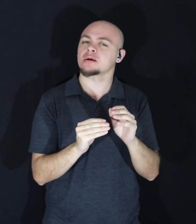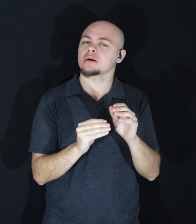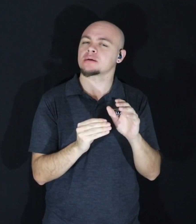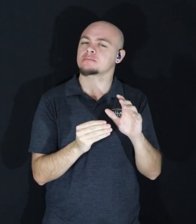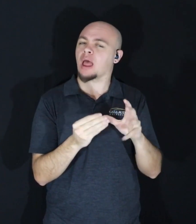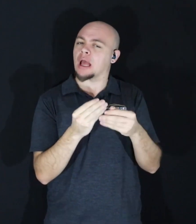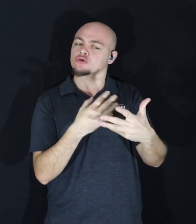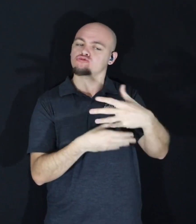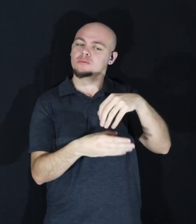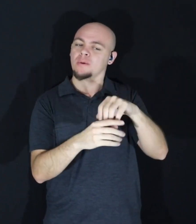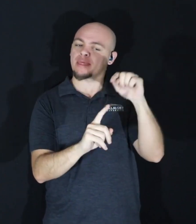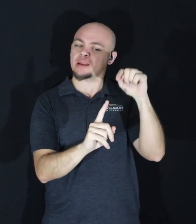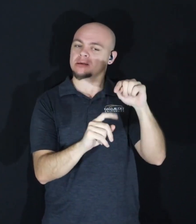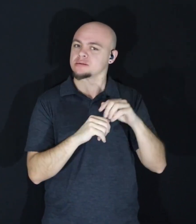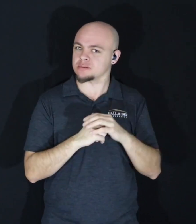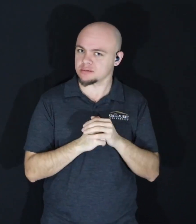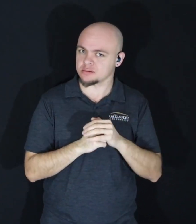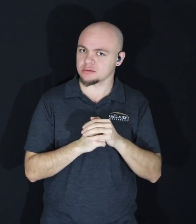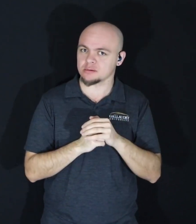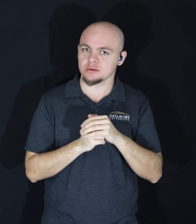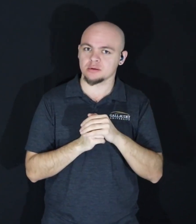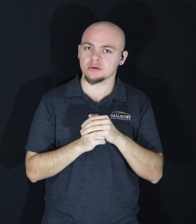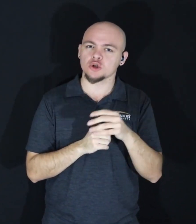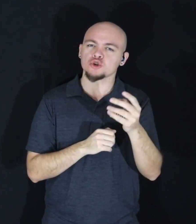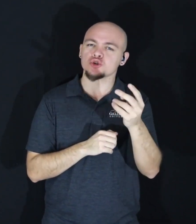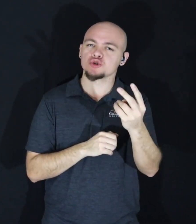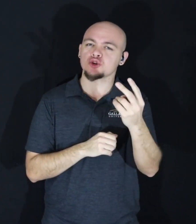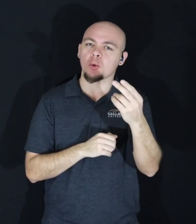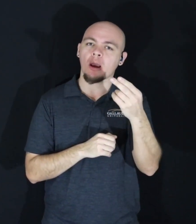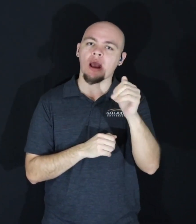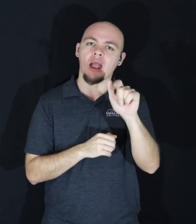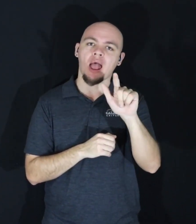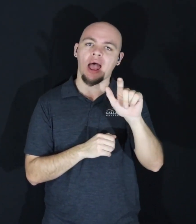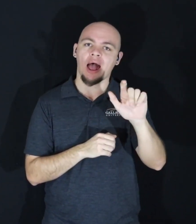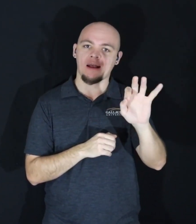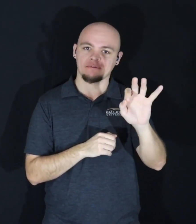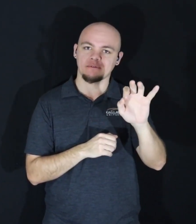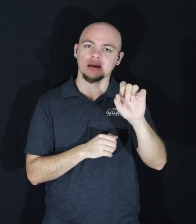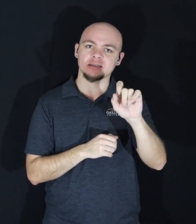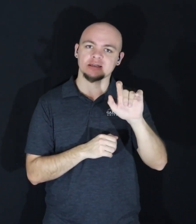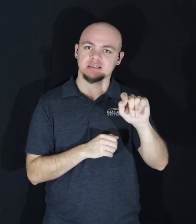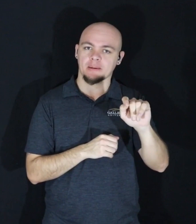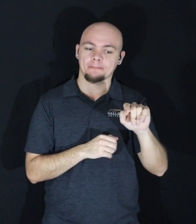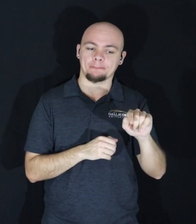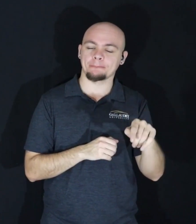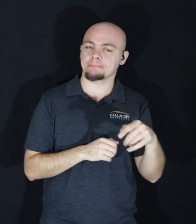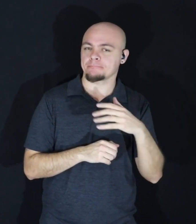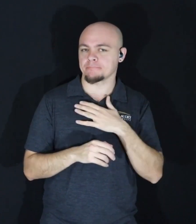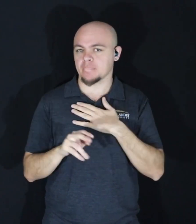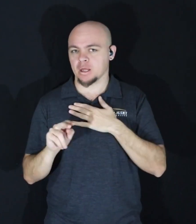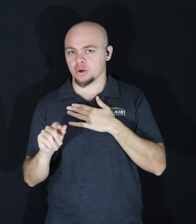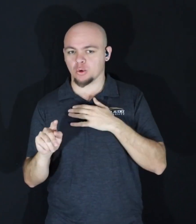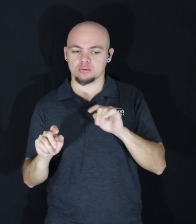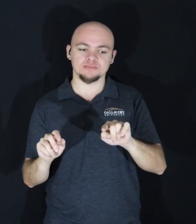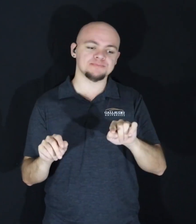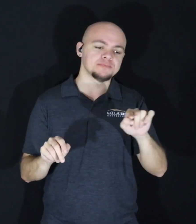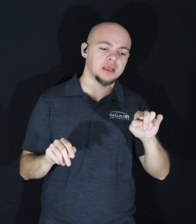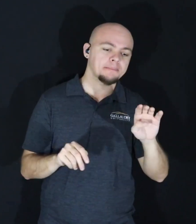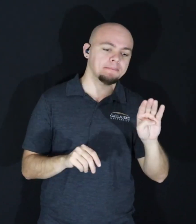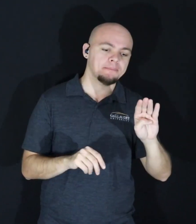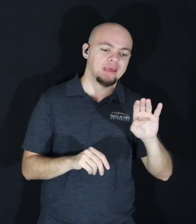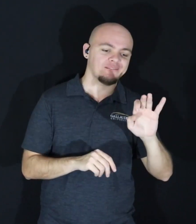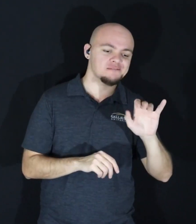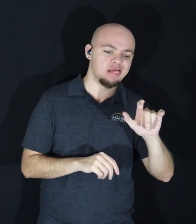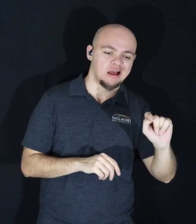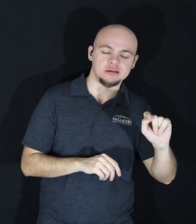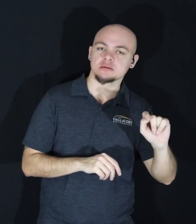it. 2 half steps above A flat, my note, is the B flat. And